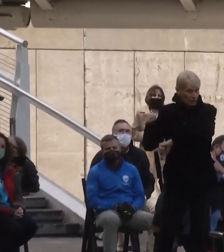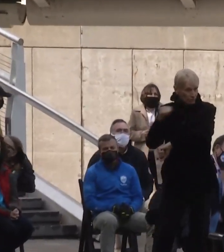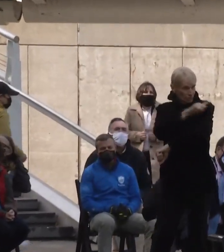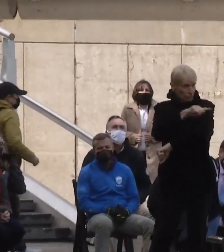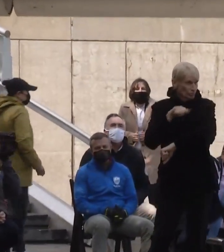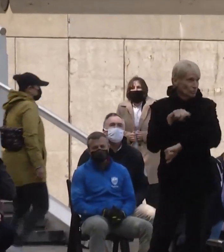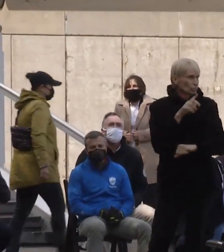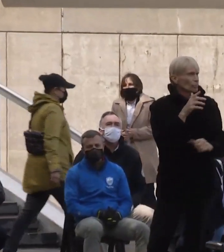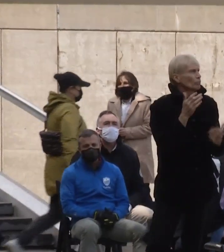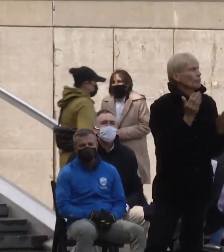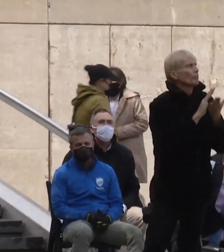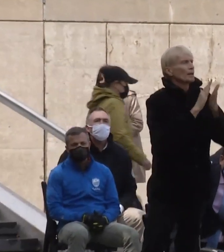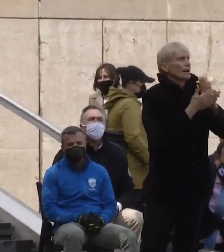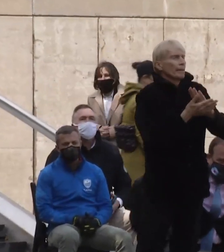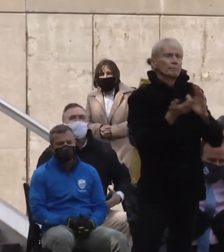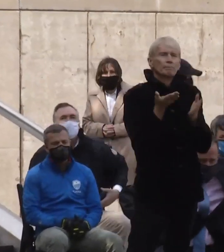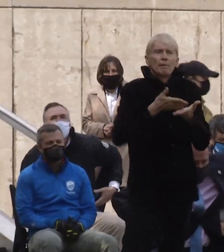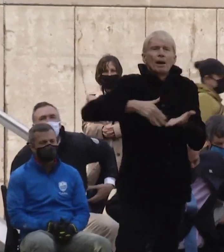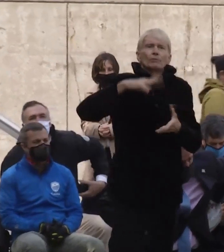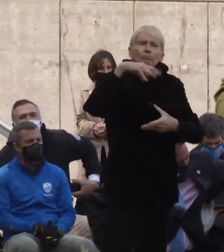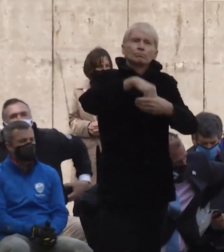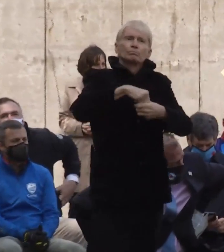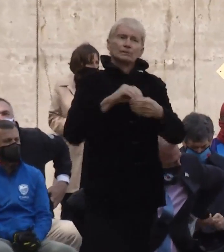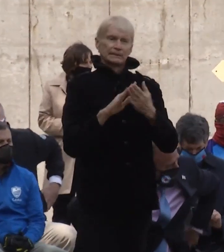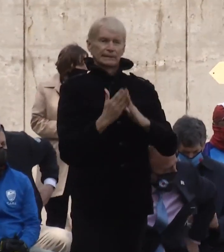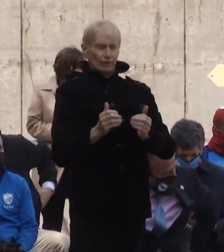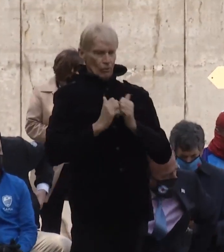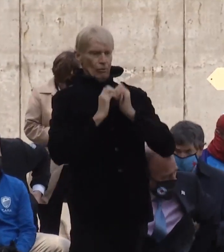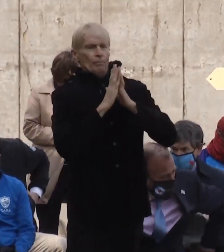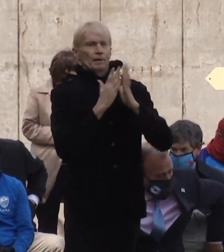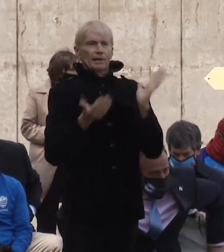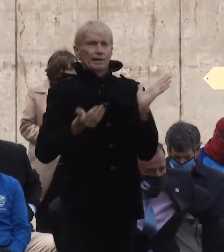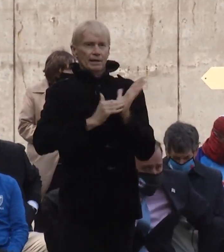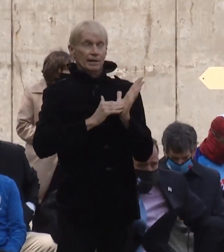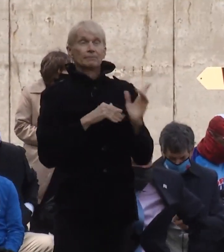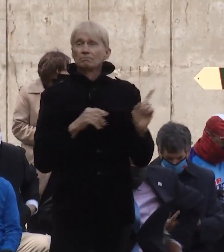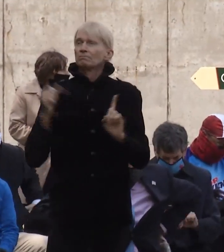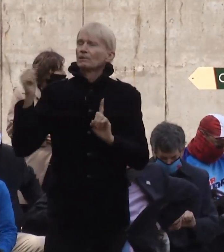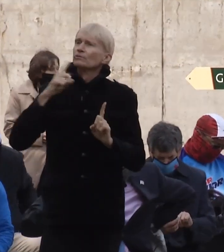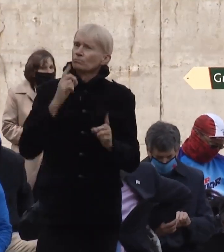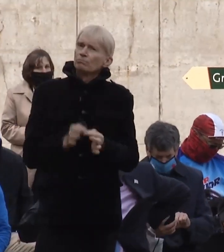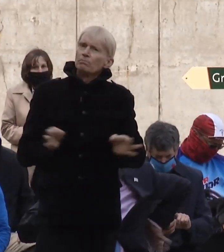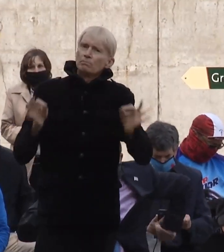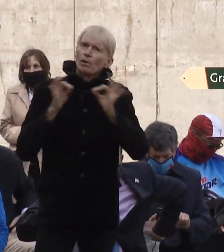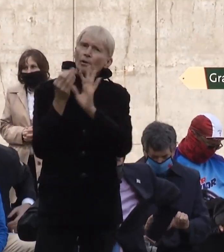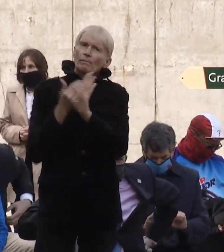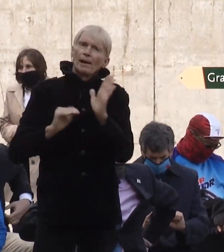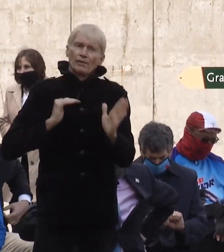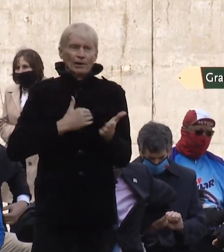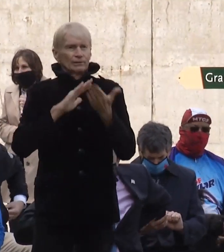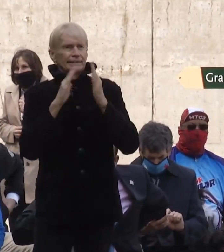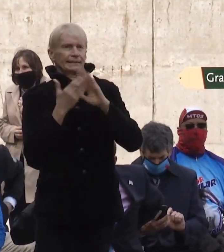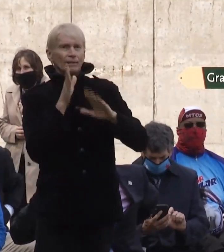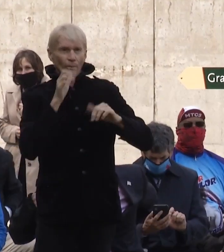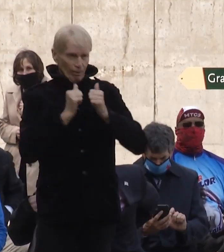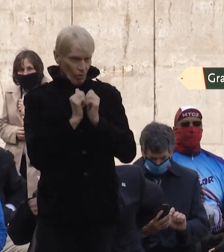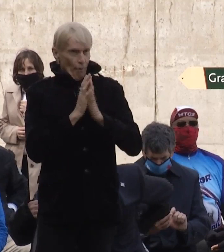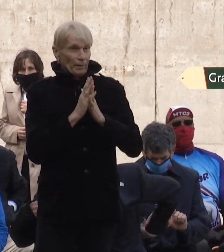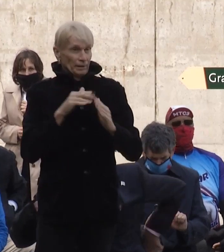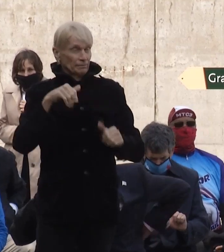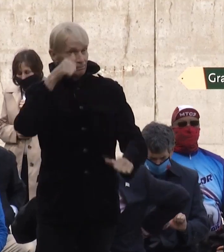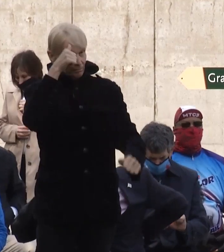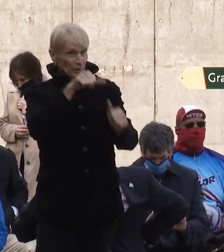figure into the city's reopening plan. Well, I think they're a critical part of our reopening. As I mentioned during my